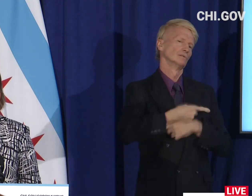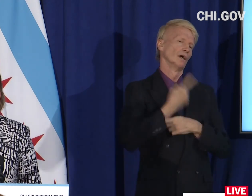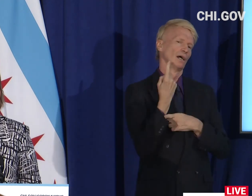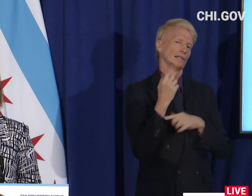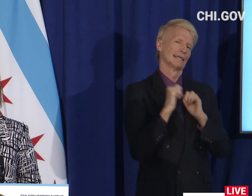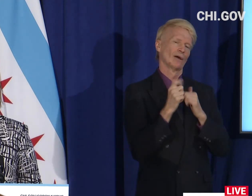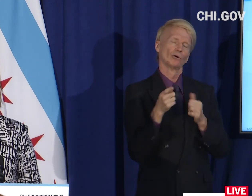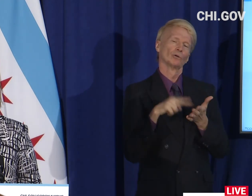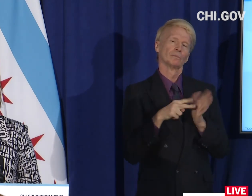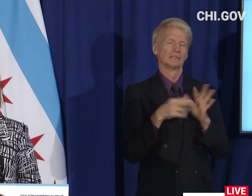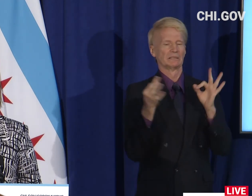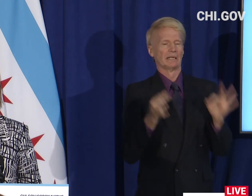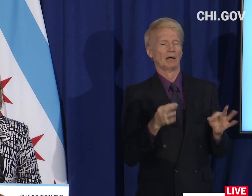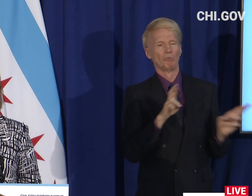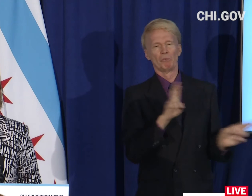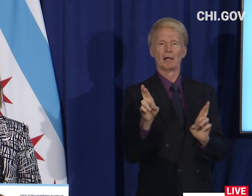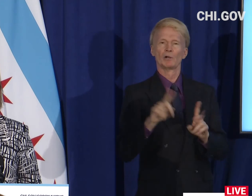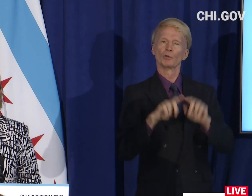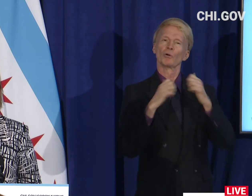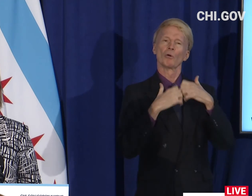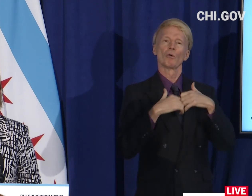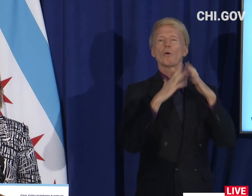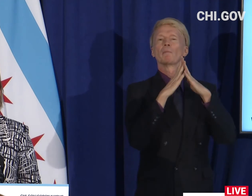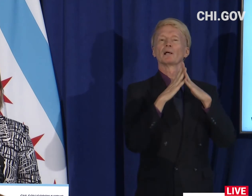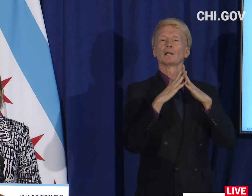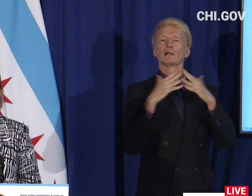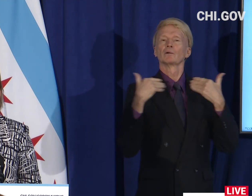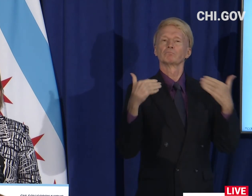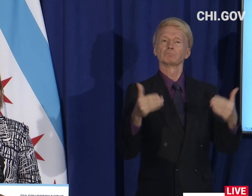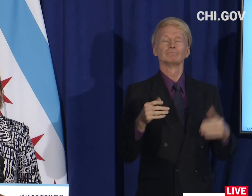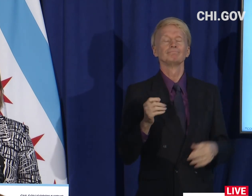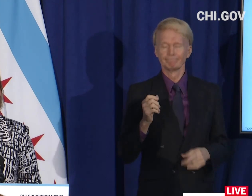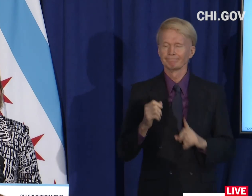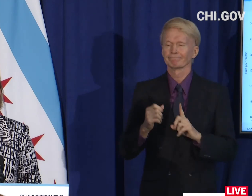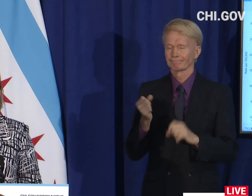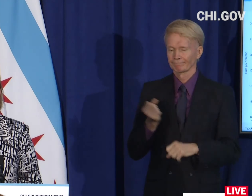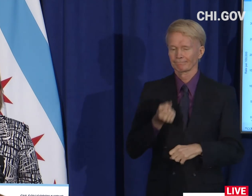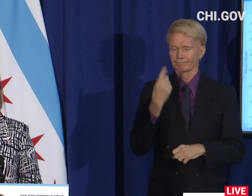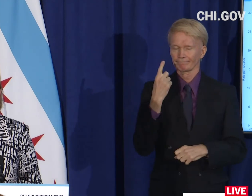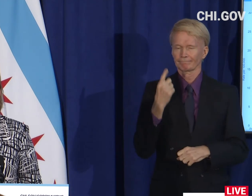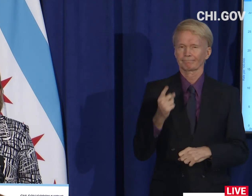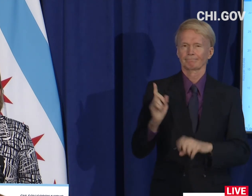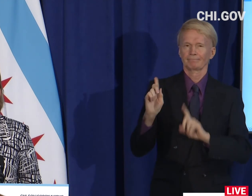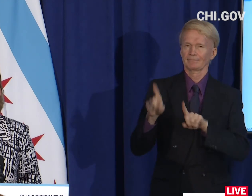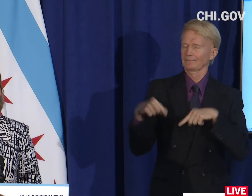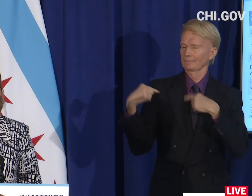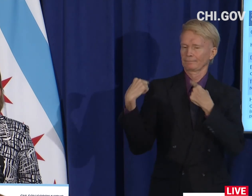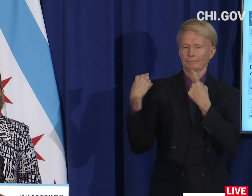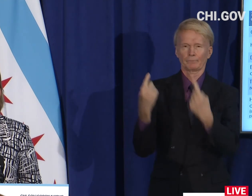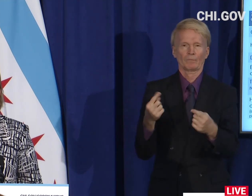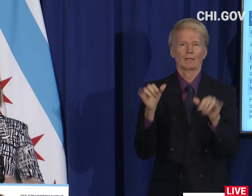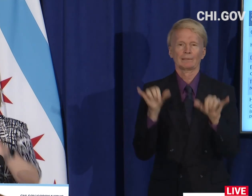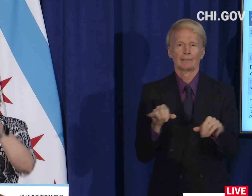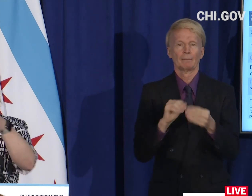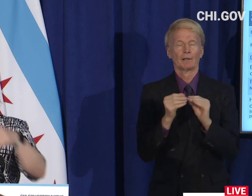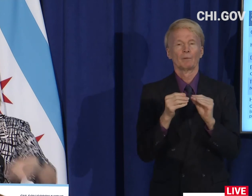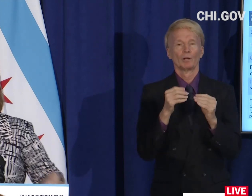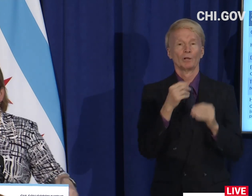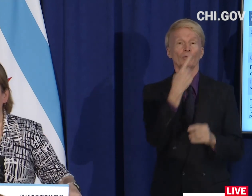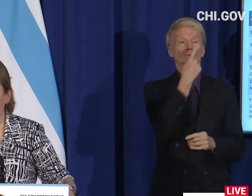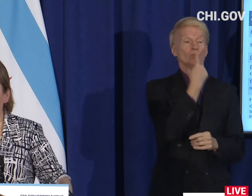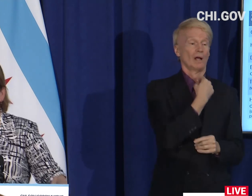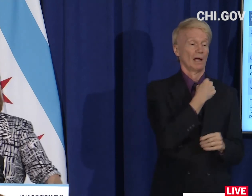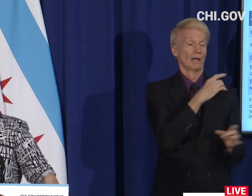open back up? Yeah, so if we go right back to the same metrics we've been using all along, what brings us back into the yellow